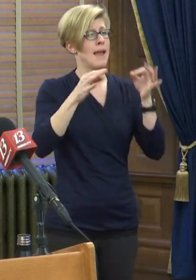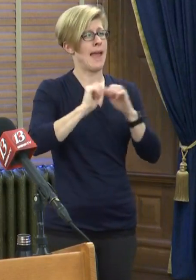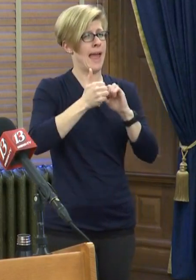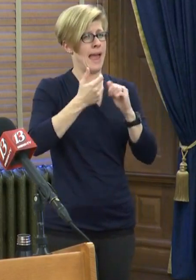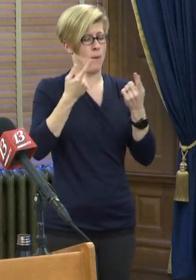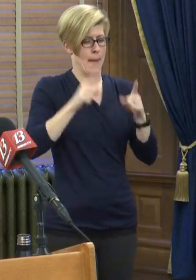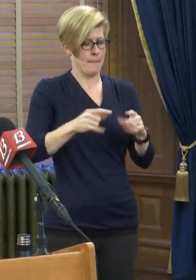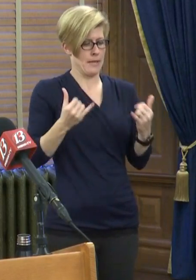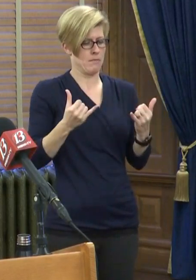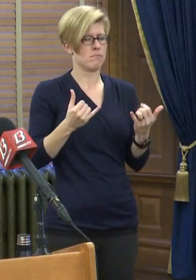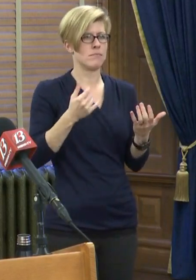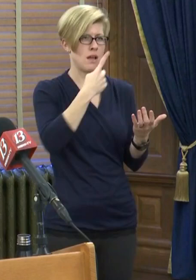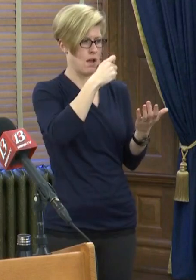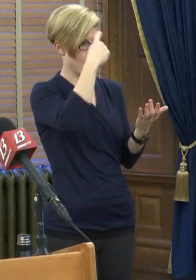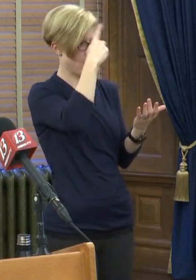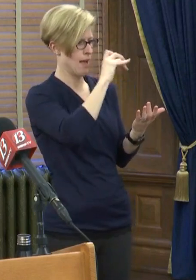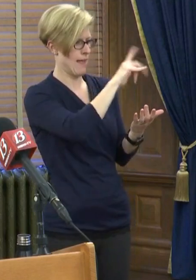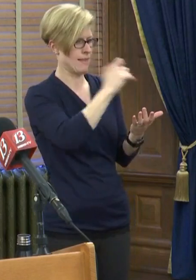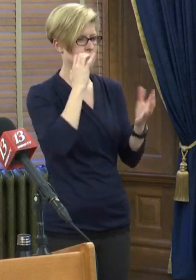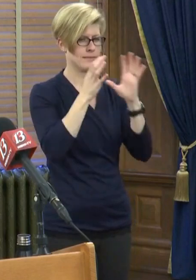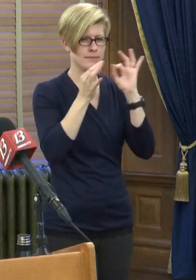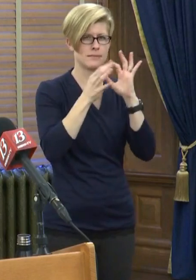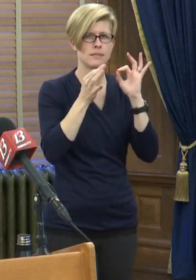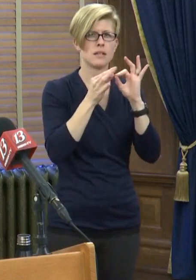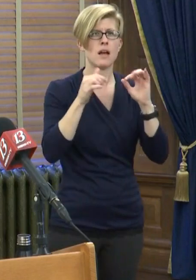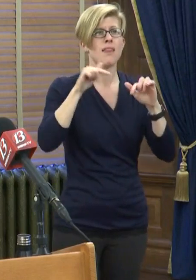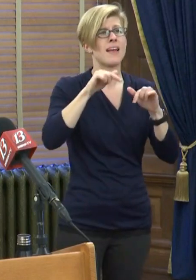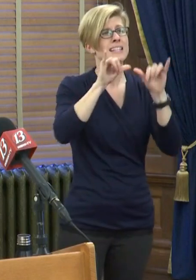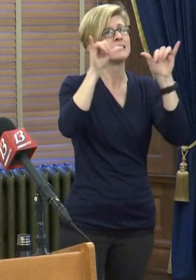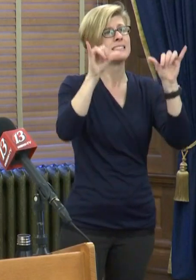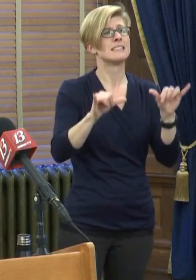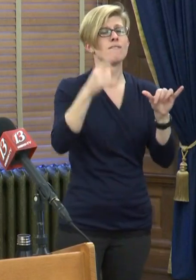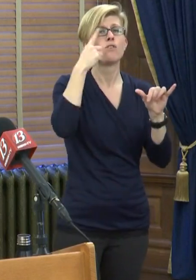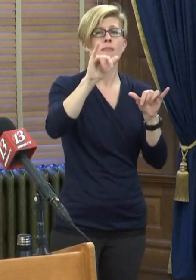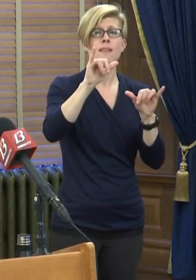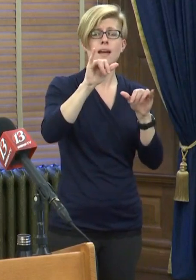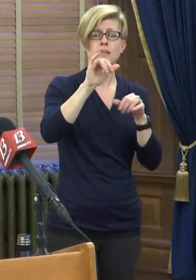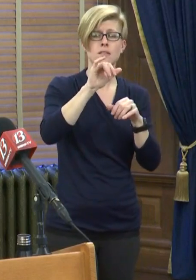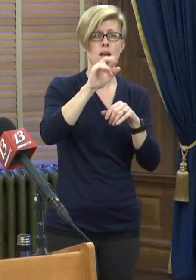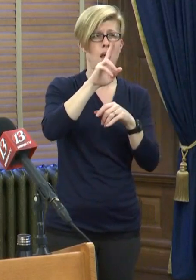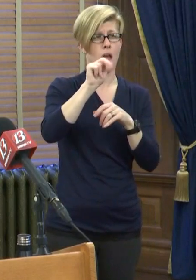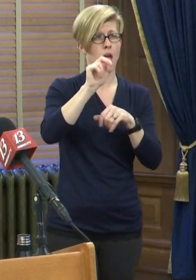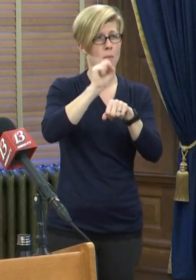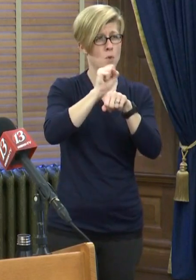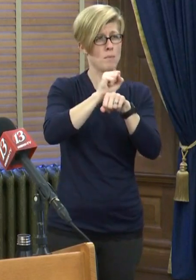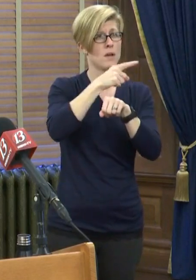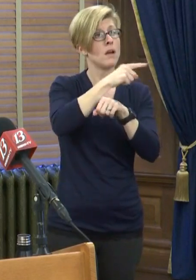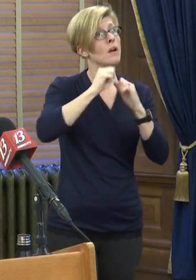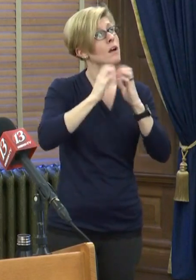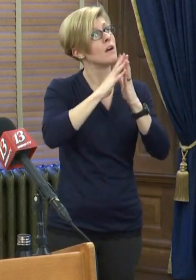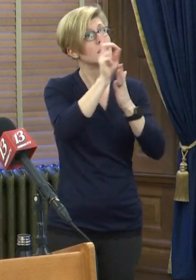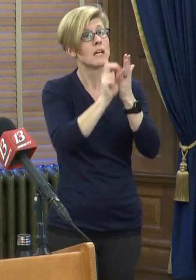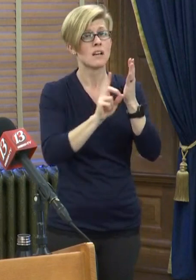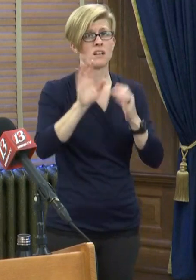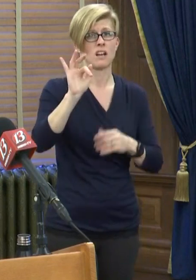So as we all know, as Governor Kelly mentioned, the primary system for unemployment insurance was built in the 1970s, and to her point, I was still in